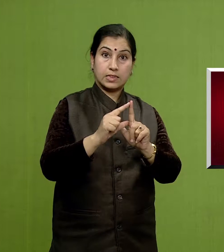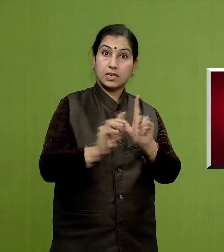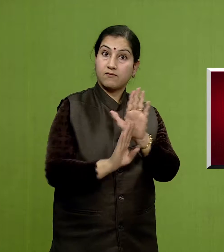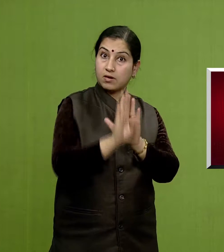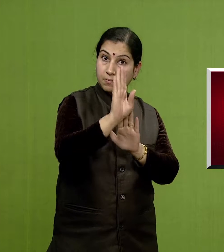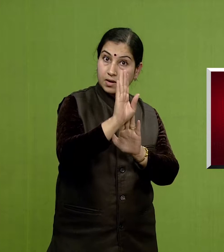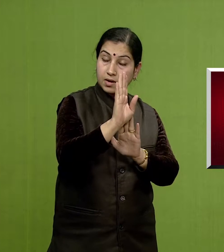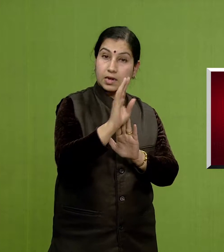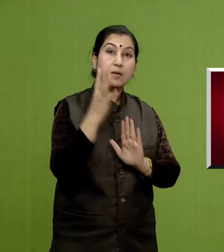development.